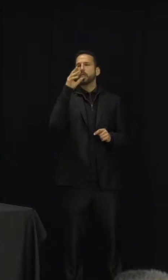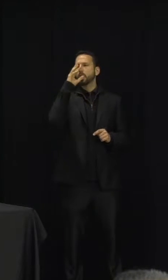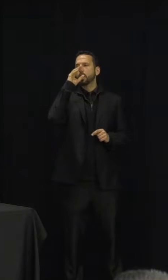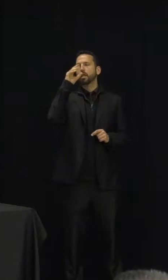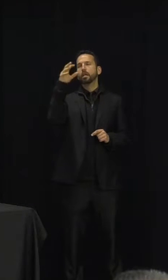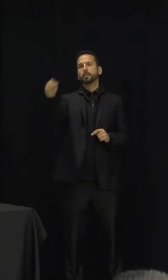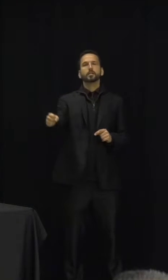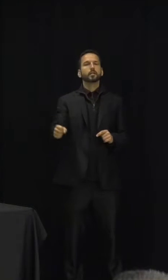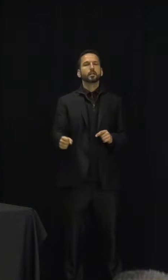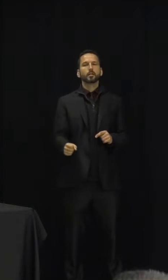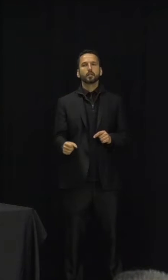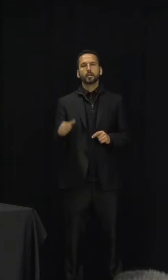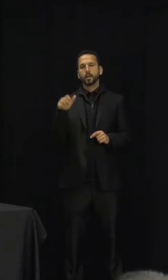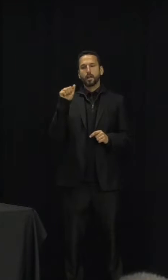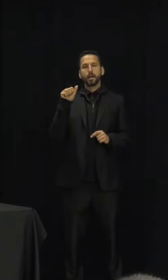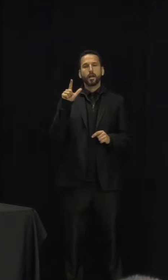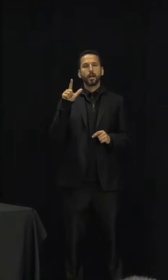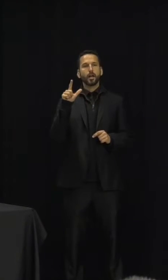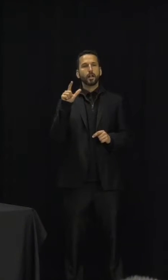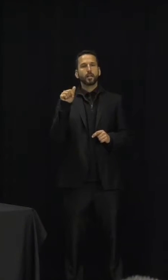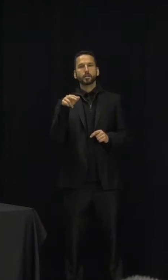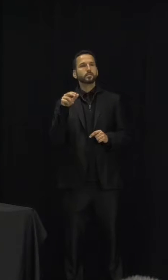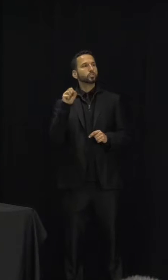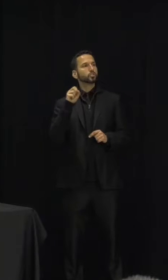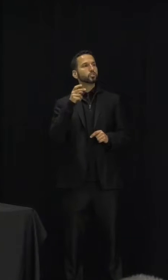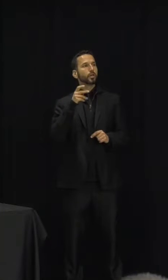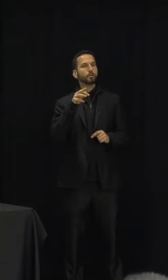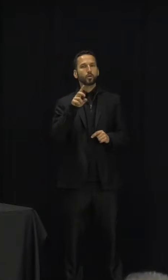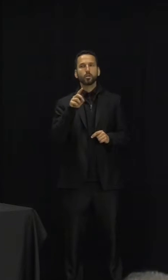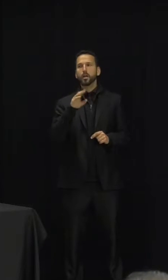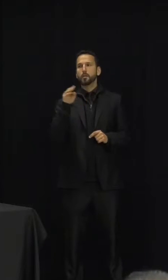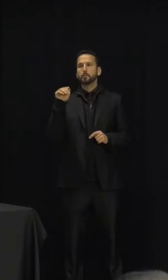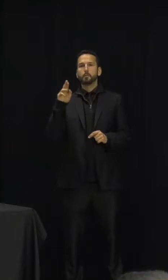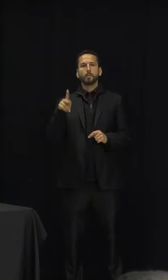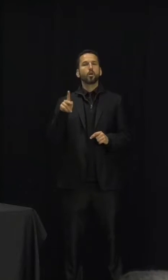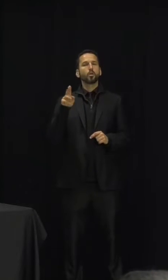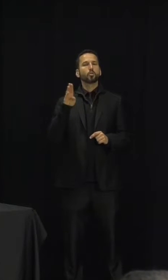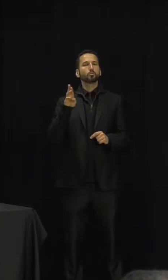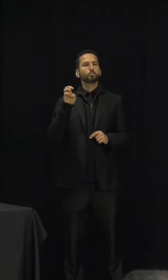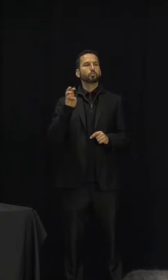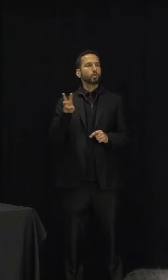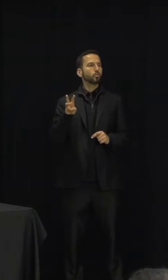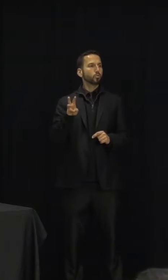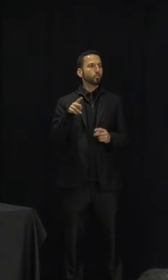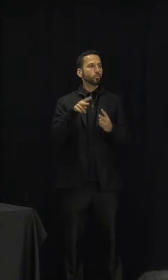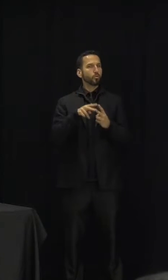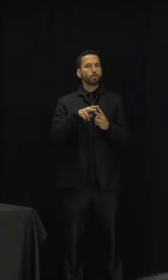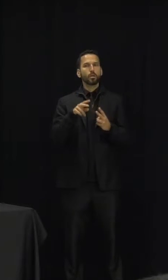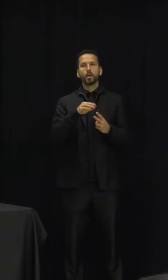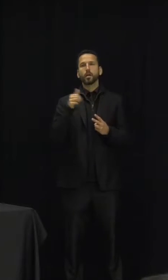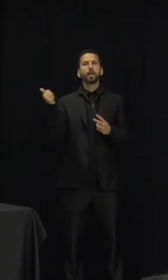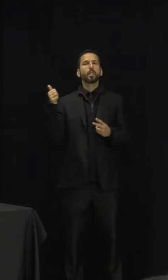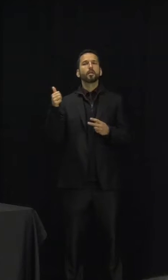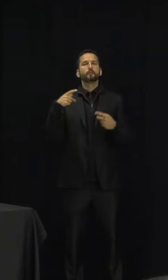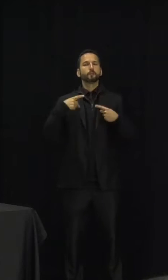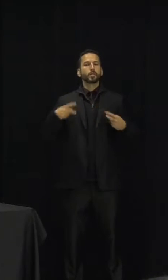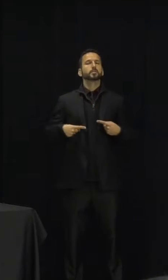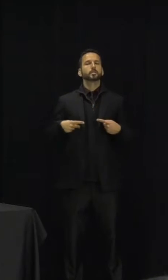of diversity. What is a reasonable response to inequity, and how do we craft a diversity